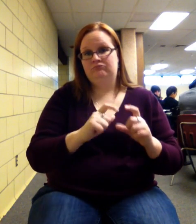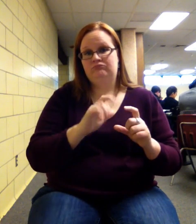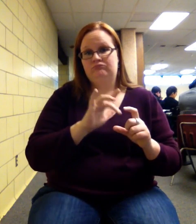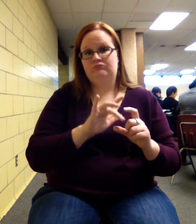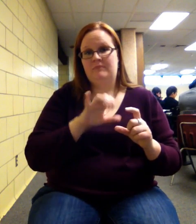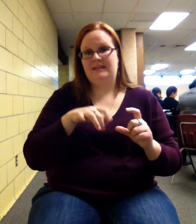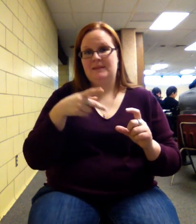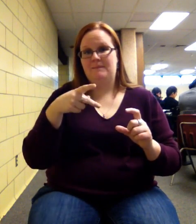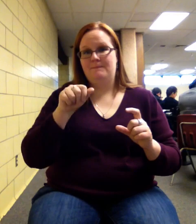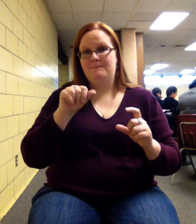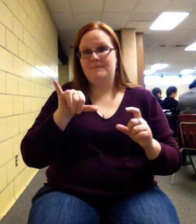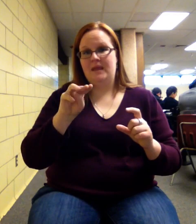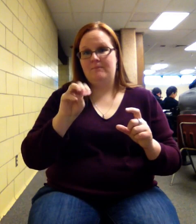key.